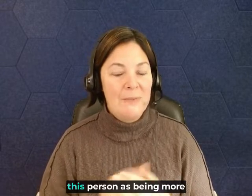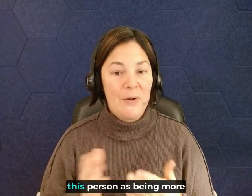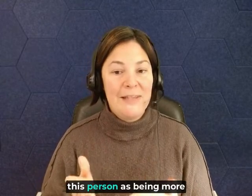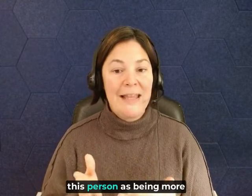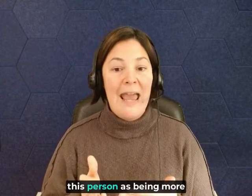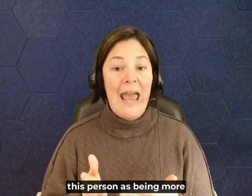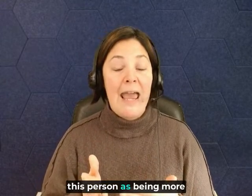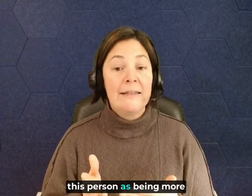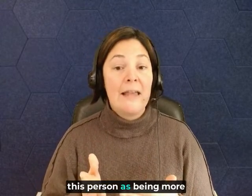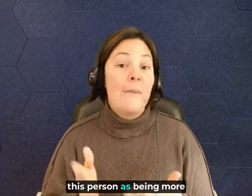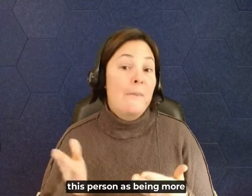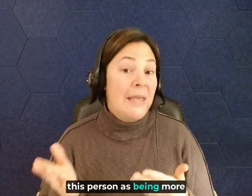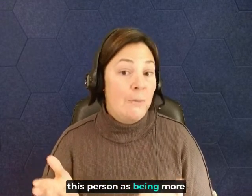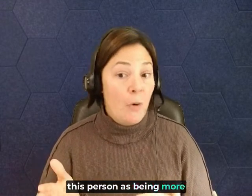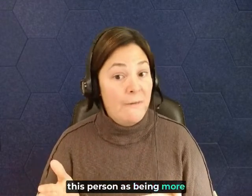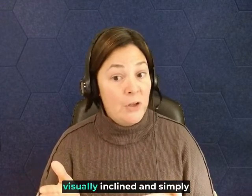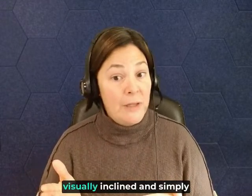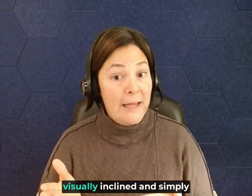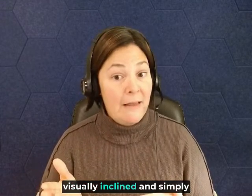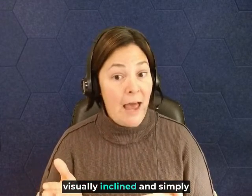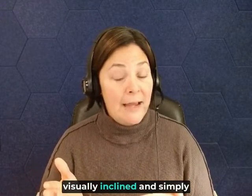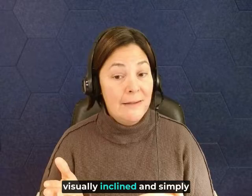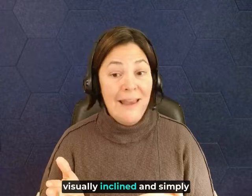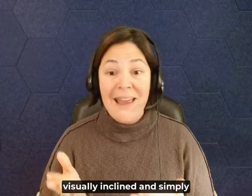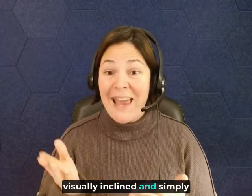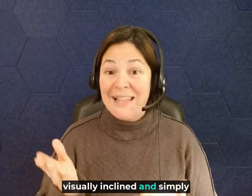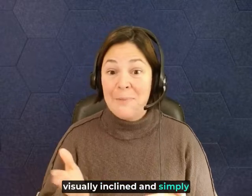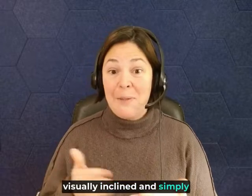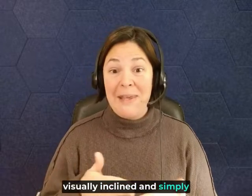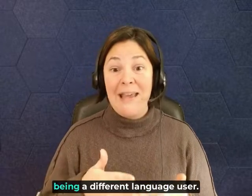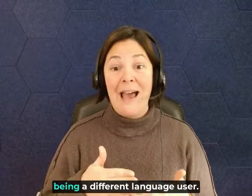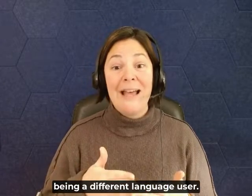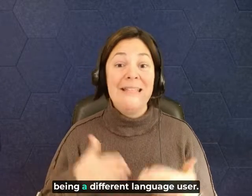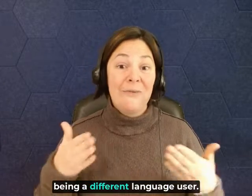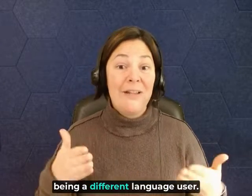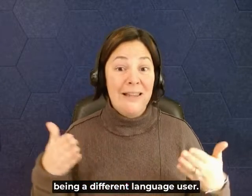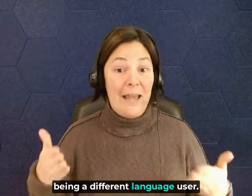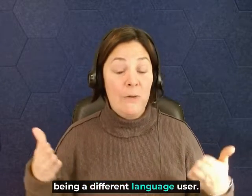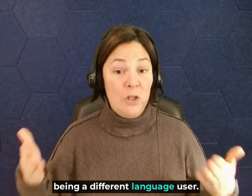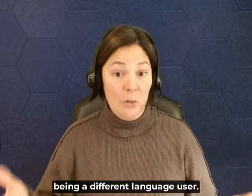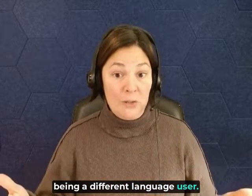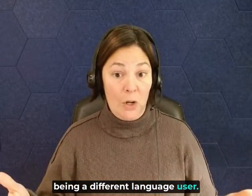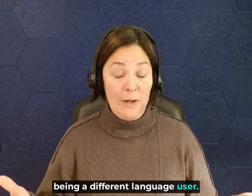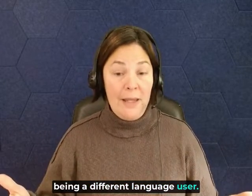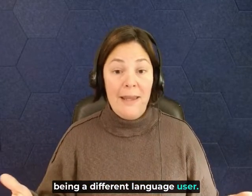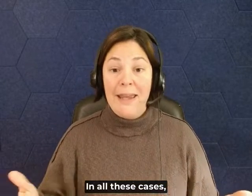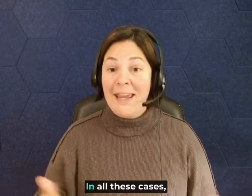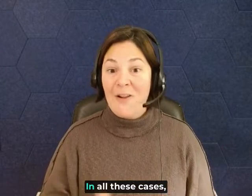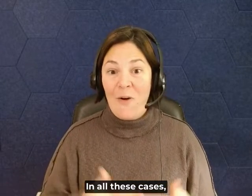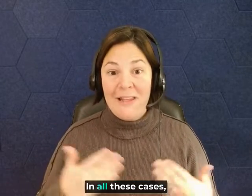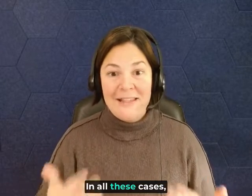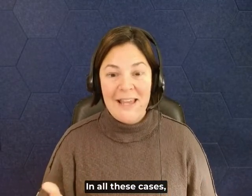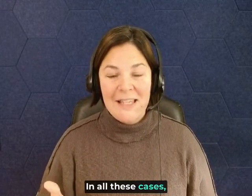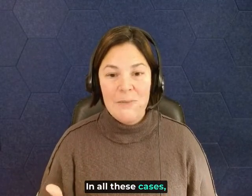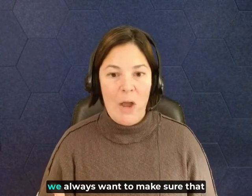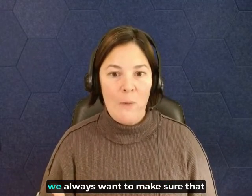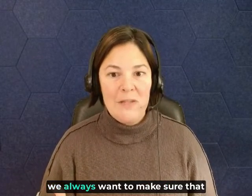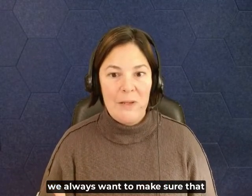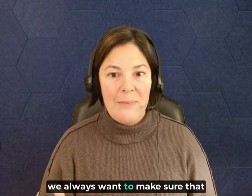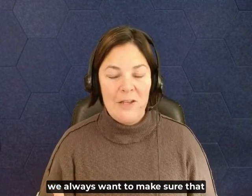person as being more visually inclined and simply being a different language user. In all these cases, we always want to make sure